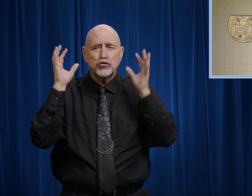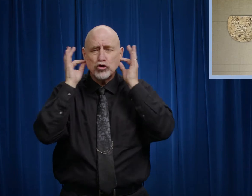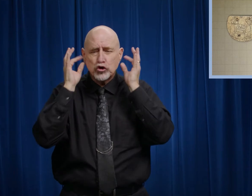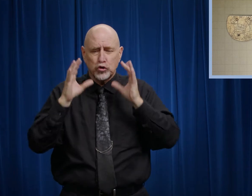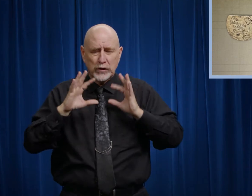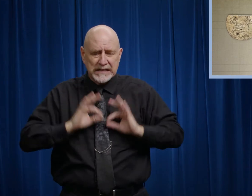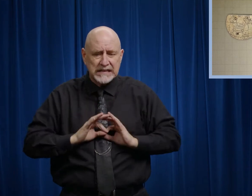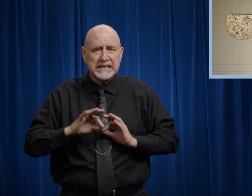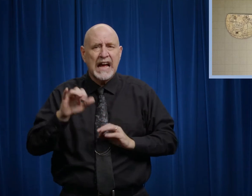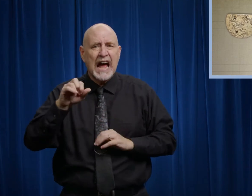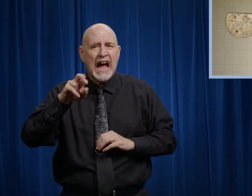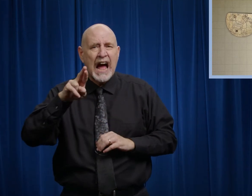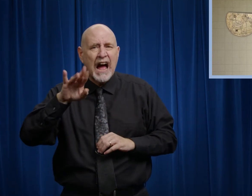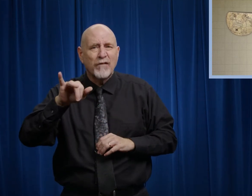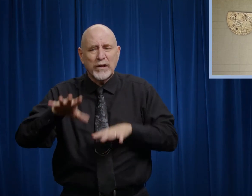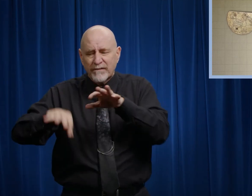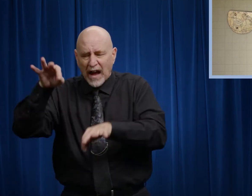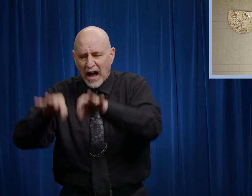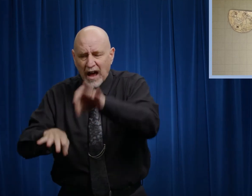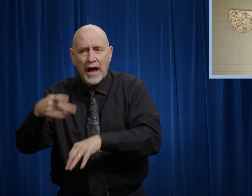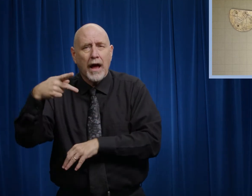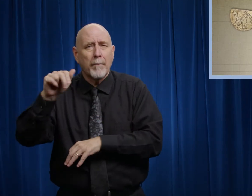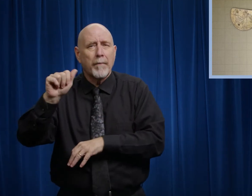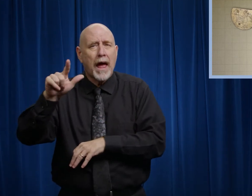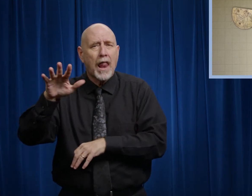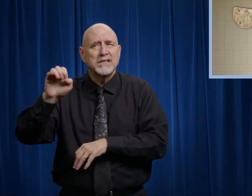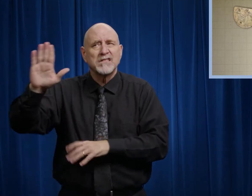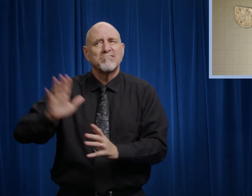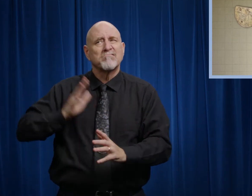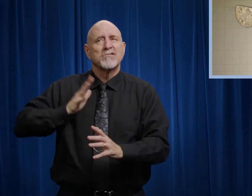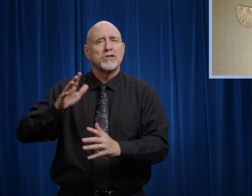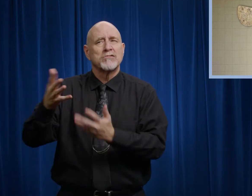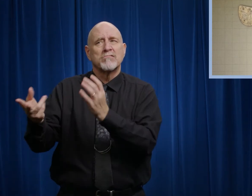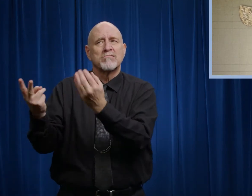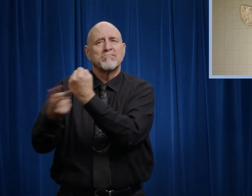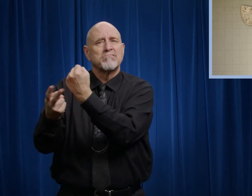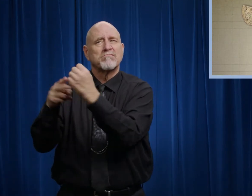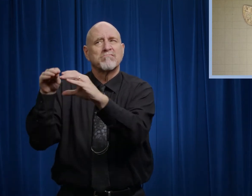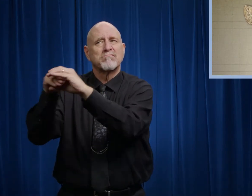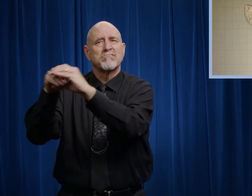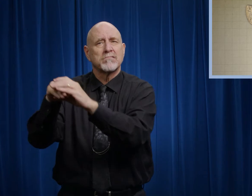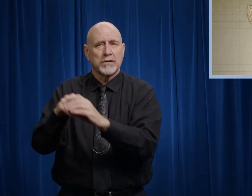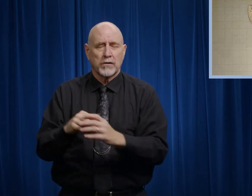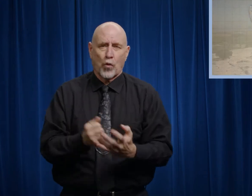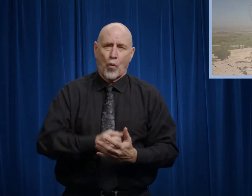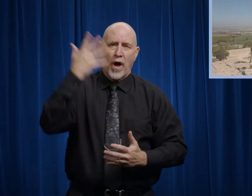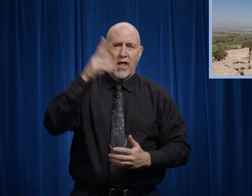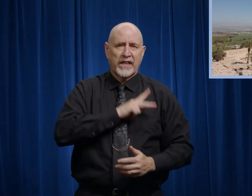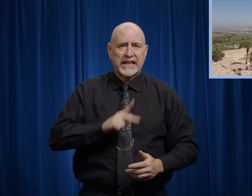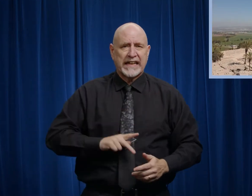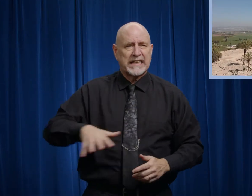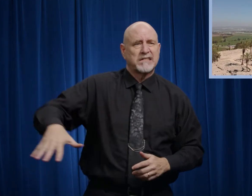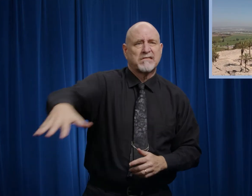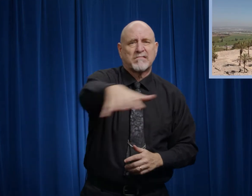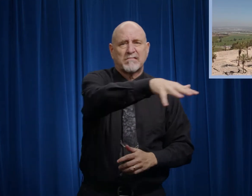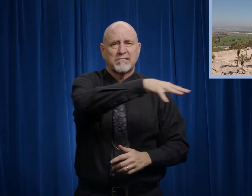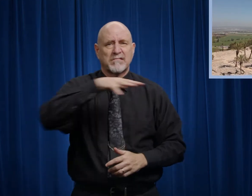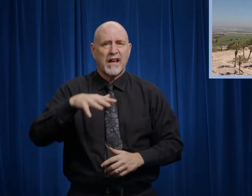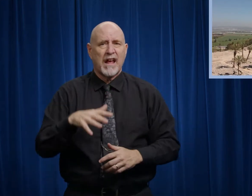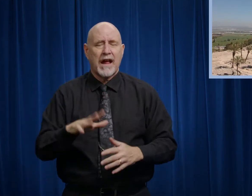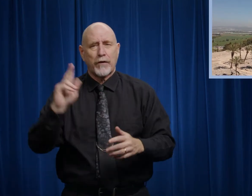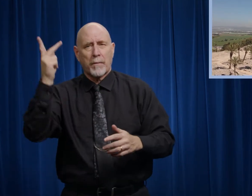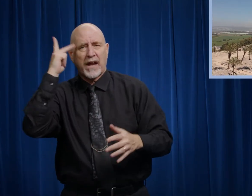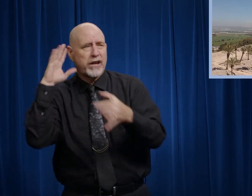and ivory artifacts found in the palace treasury provide evidence of the wealth of the kings of Megiddo and their political